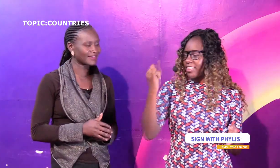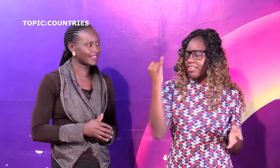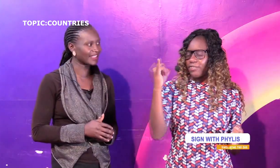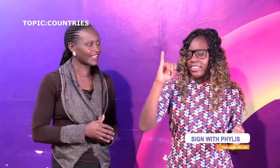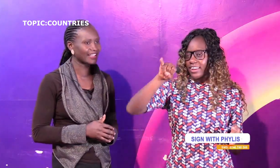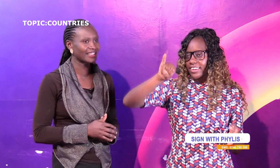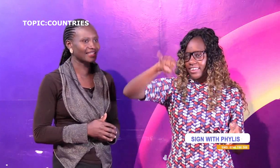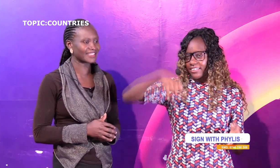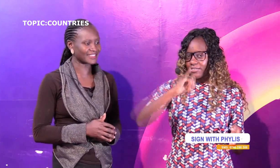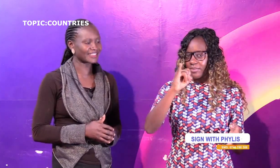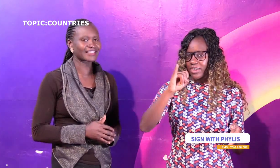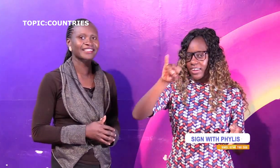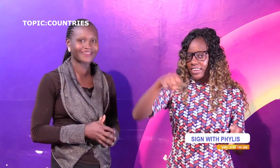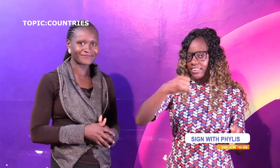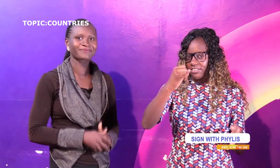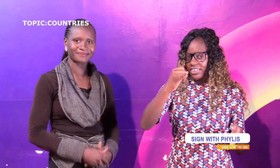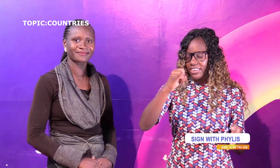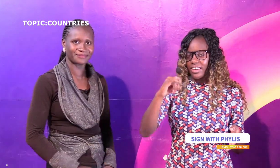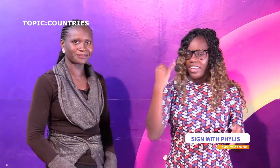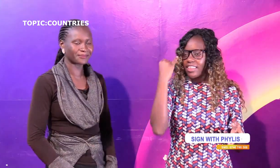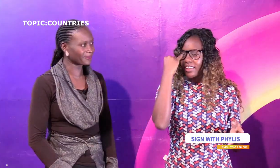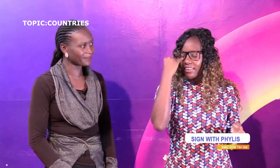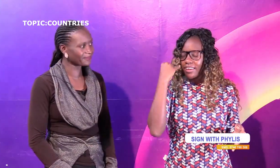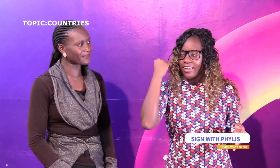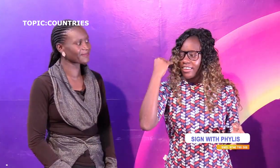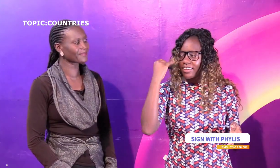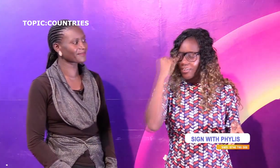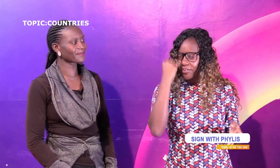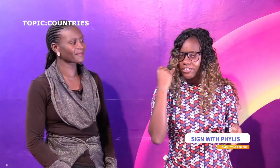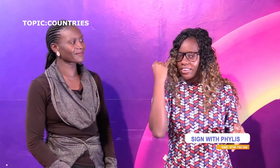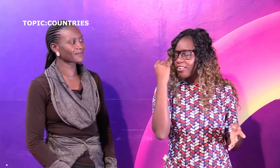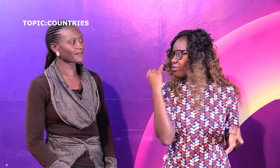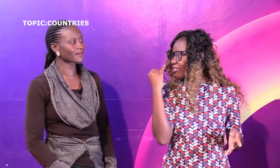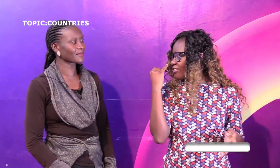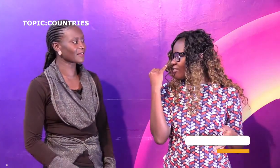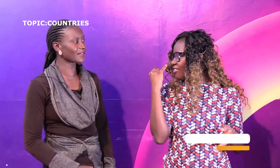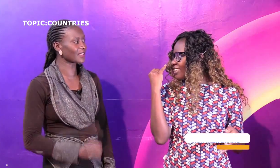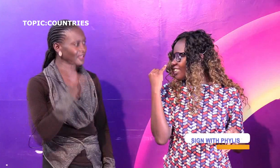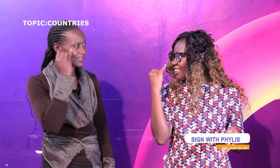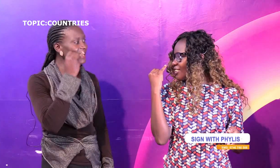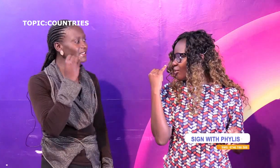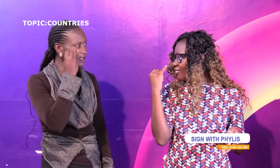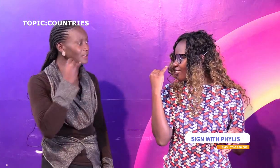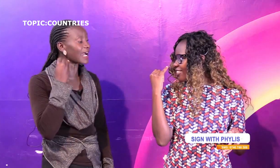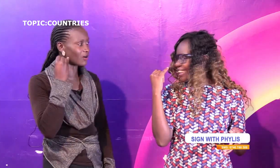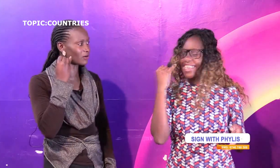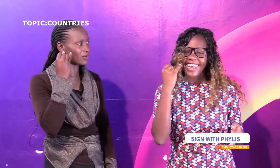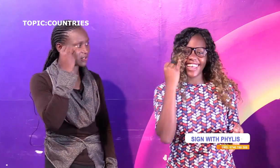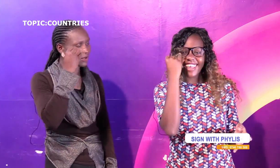a letter, we make a letter G, and then on your almost close to your cheek, if I'm not wrong. Yeah. Then